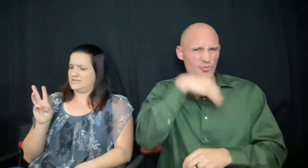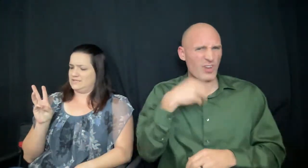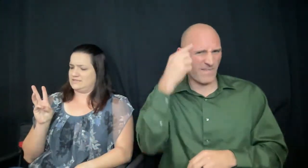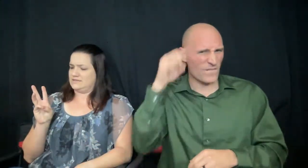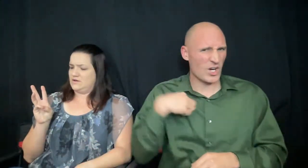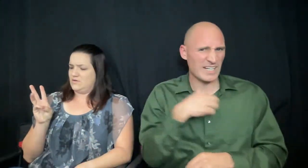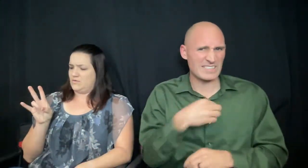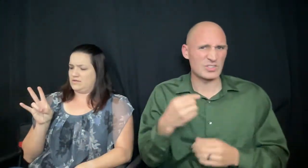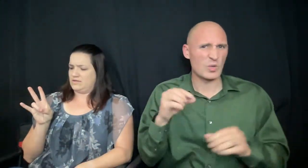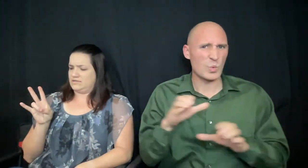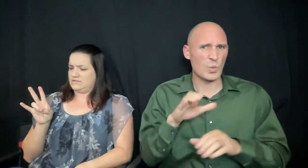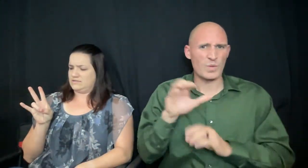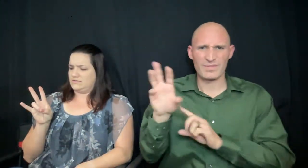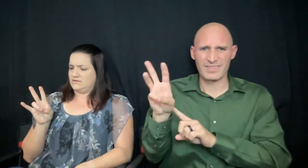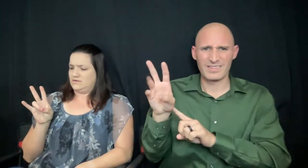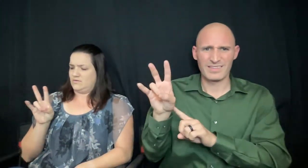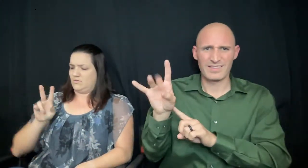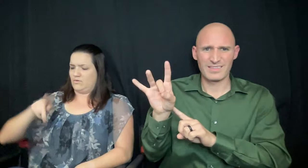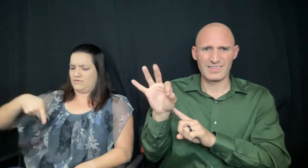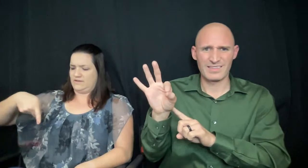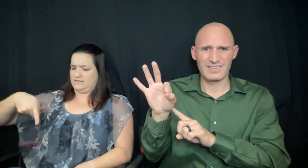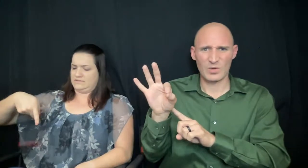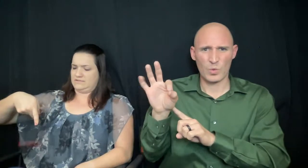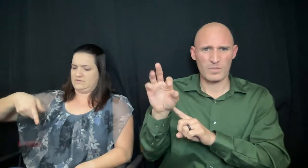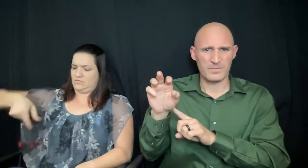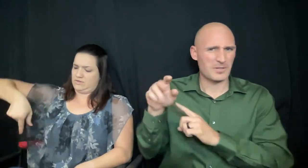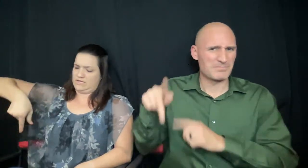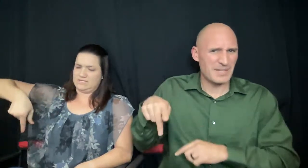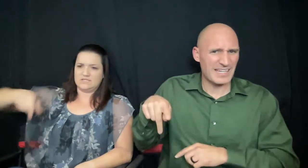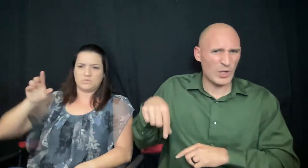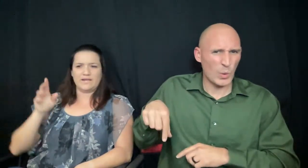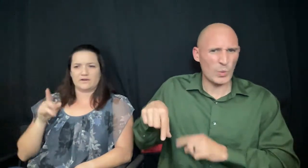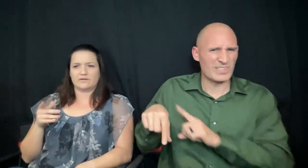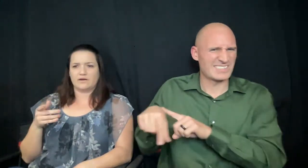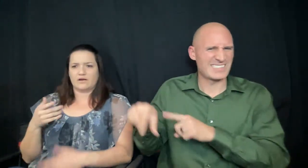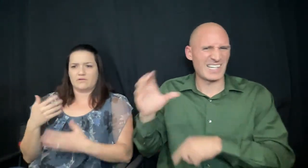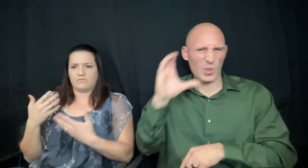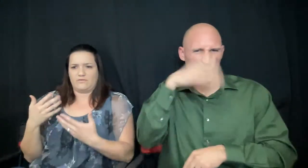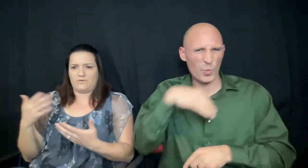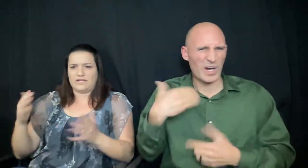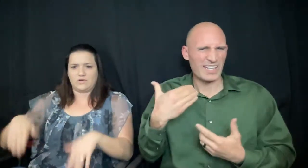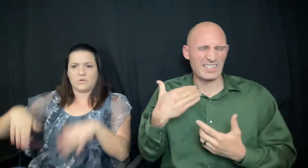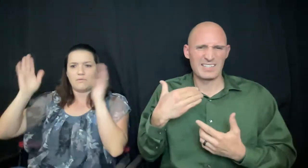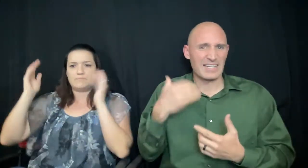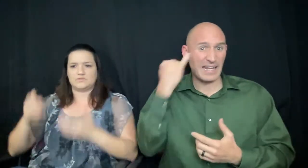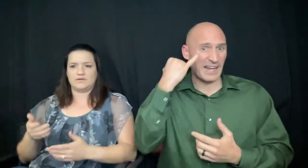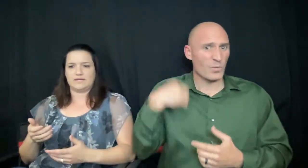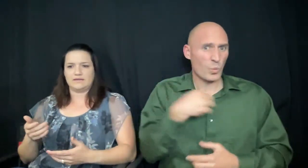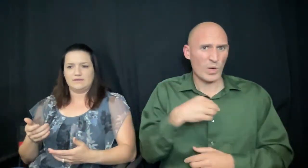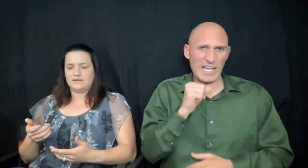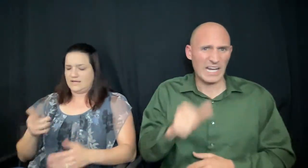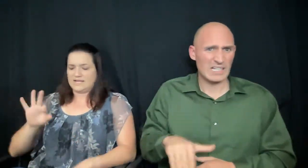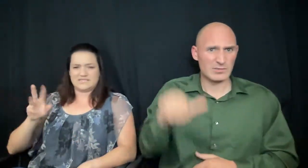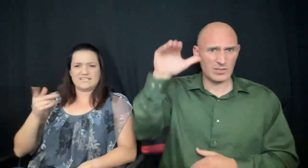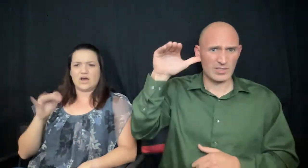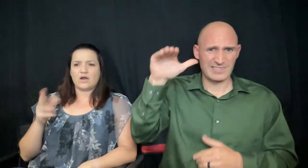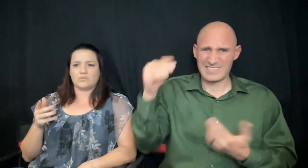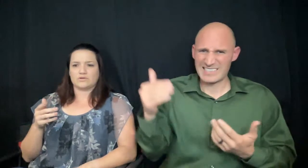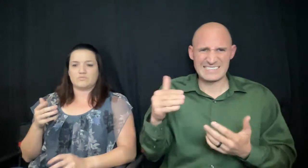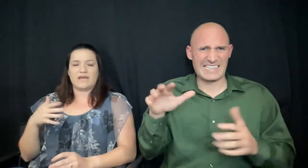this or this or this or this. It's weird. If we didn't grow up doing it, it's awkward. We have